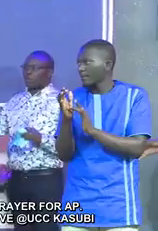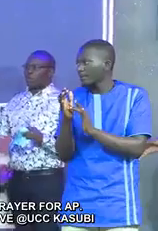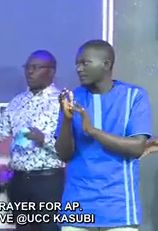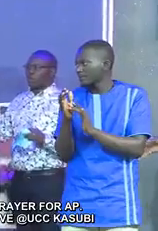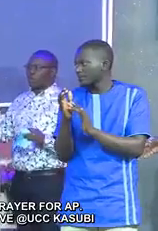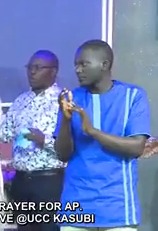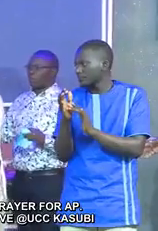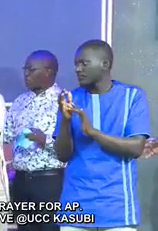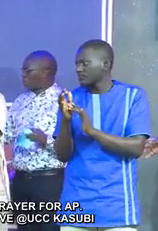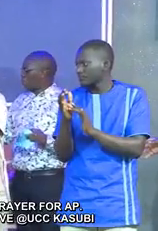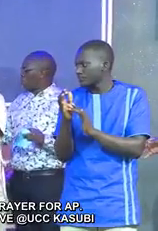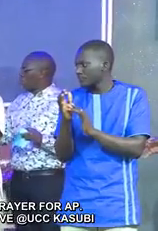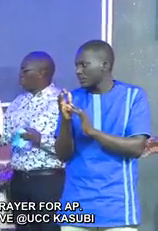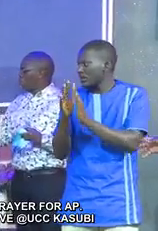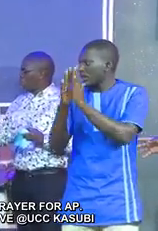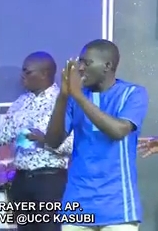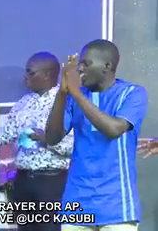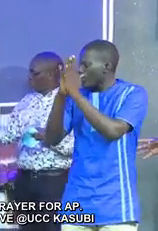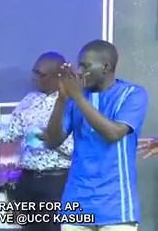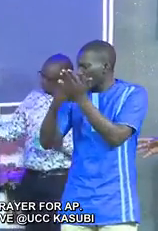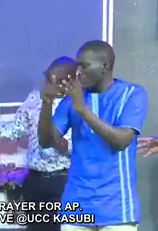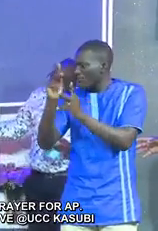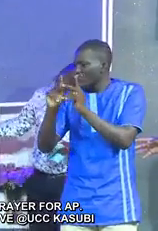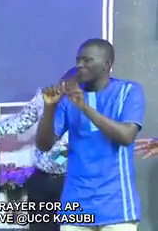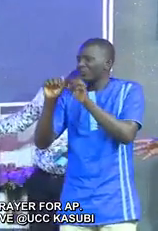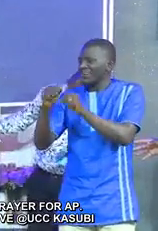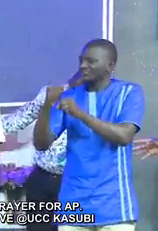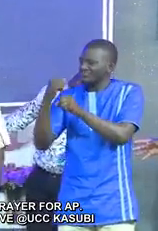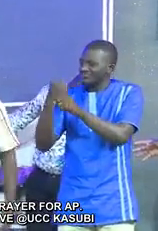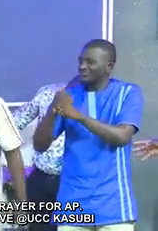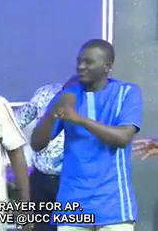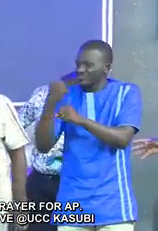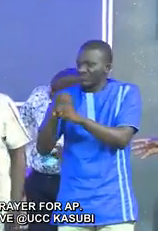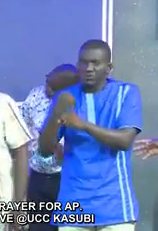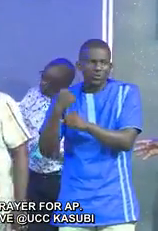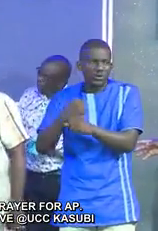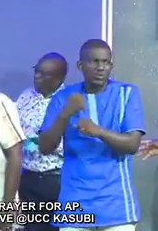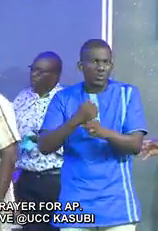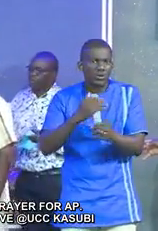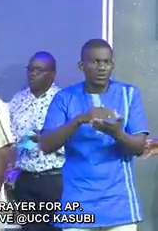Ye esala z'abatukuvu ziyinza nnyo mukola kwazo.